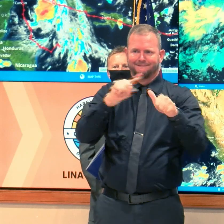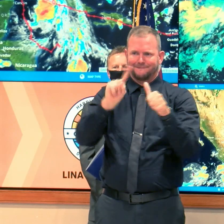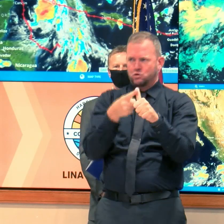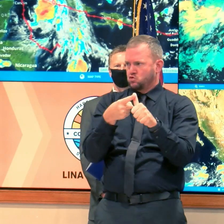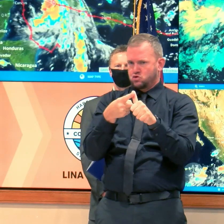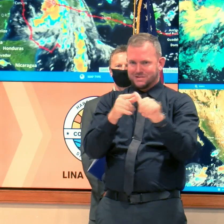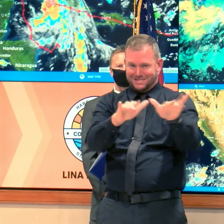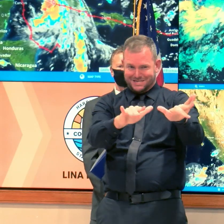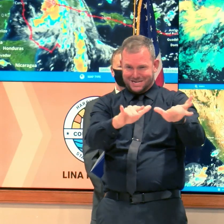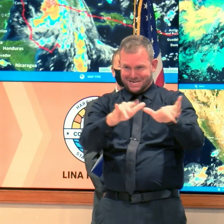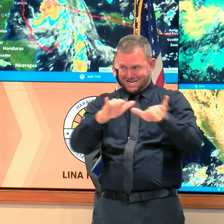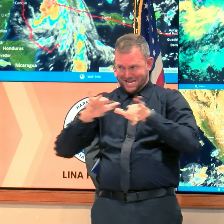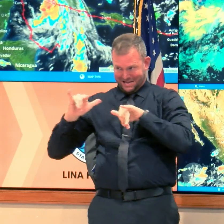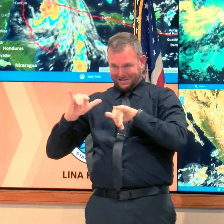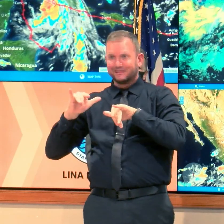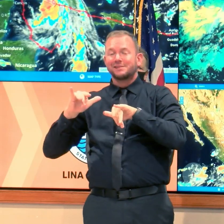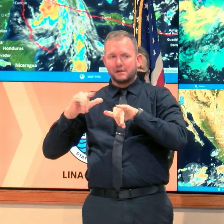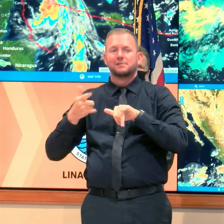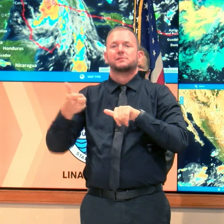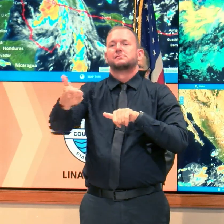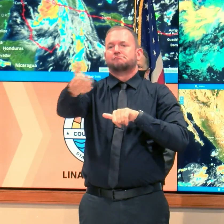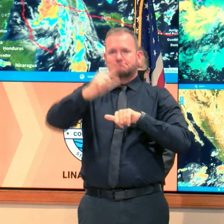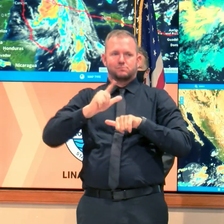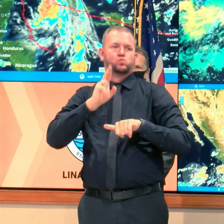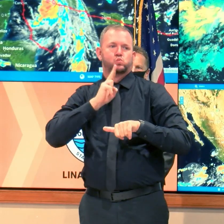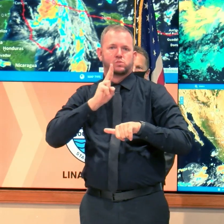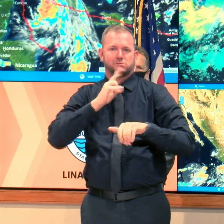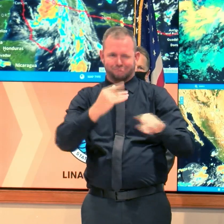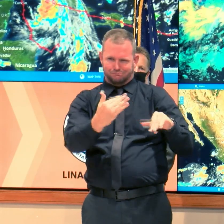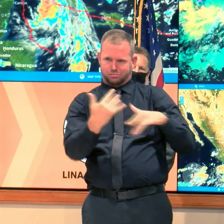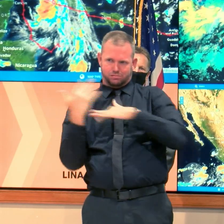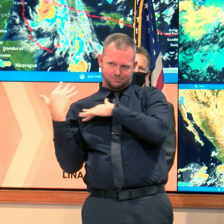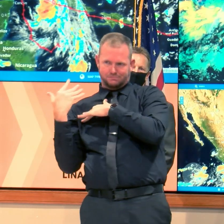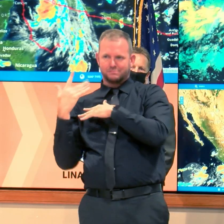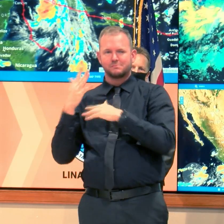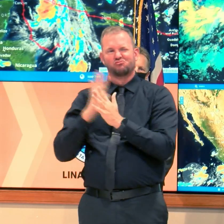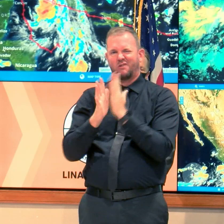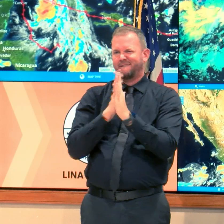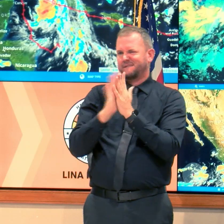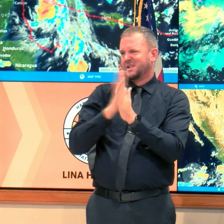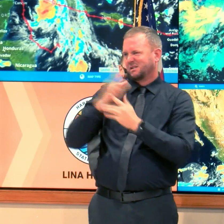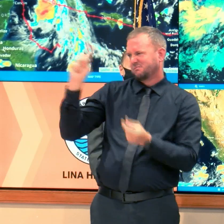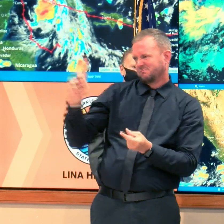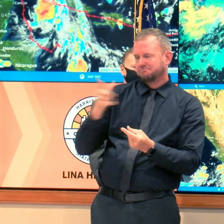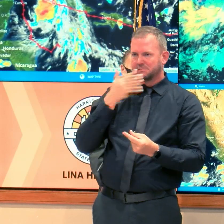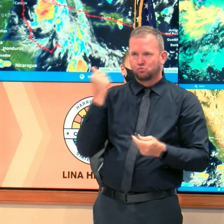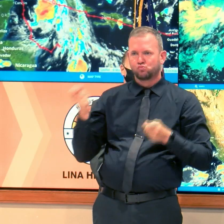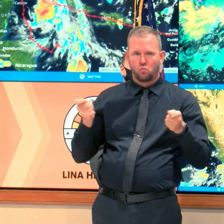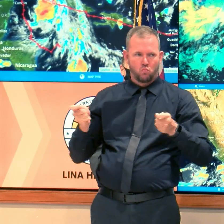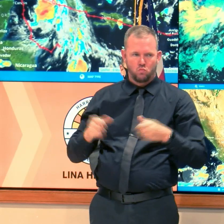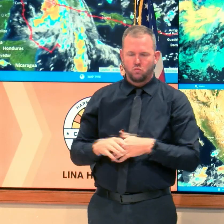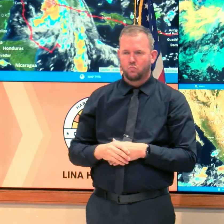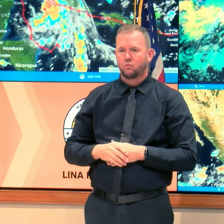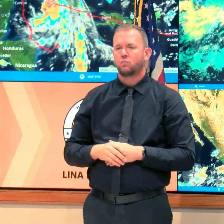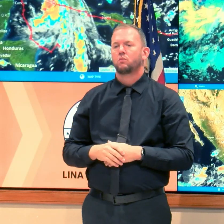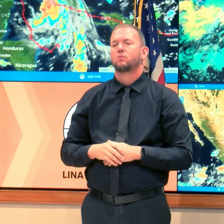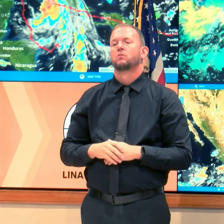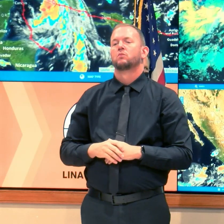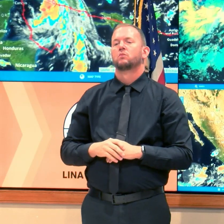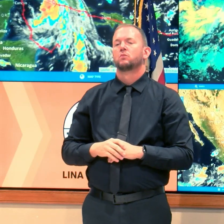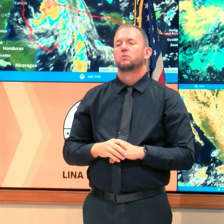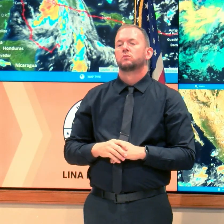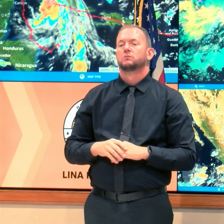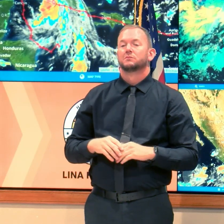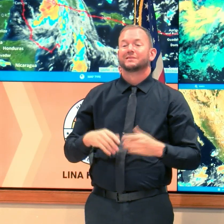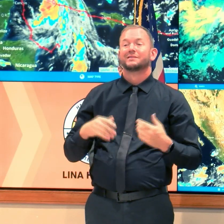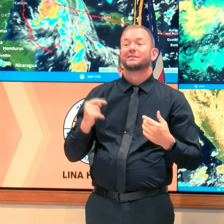that is called for, to allow them to kind of get through. And so, and I'm specifically speaking about, for